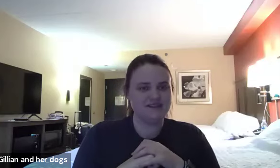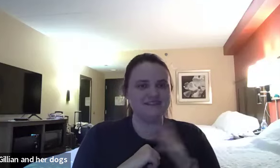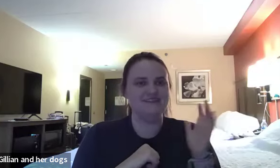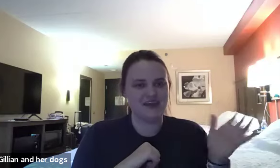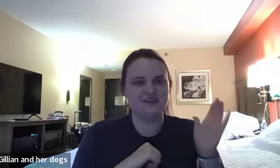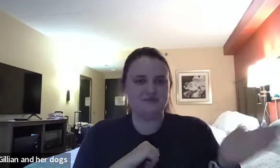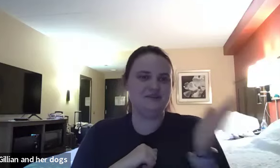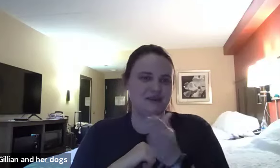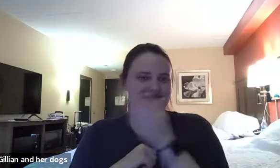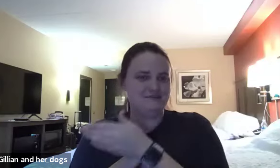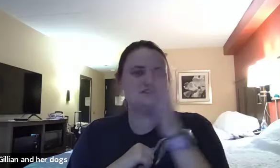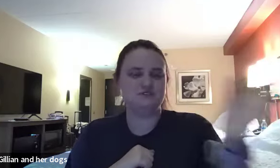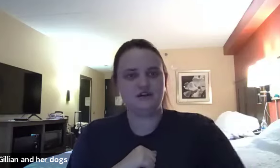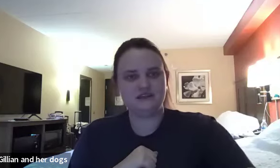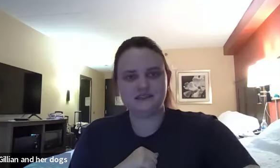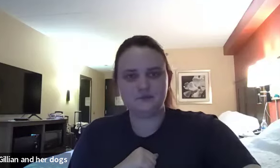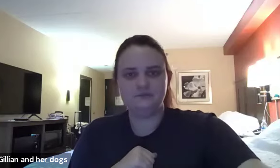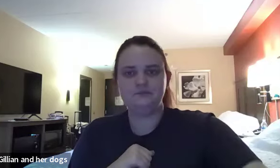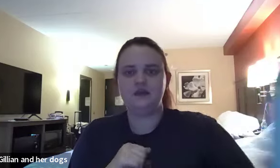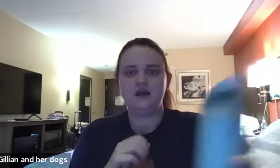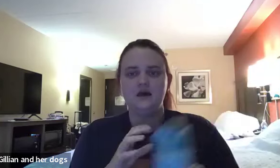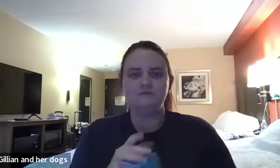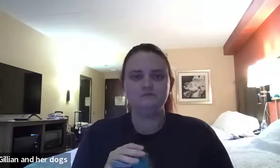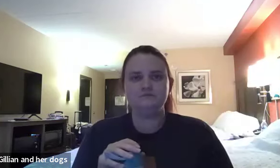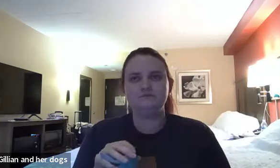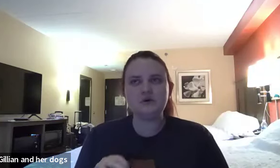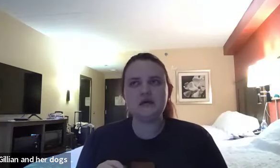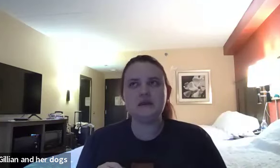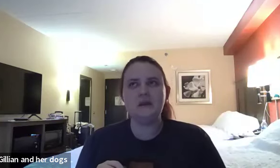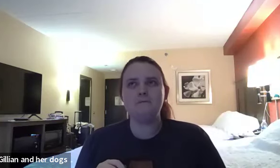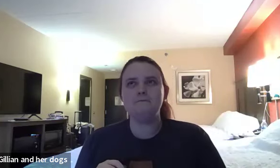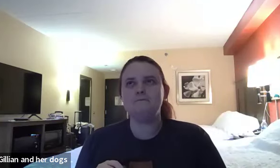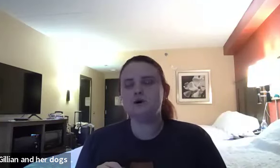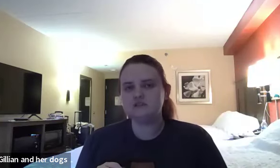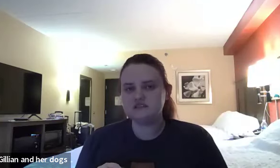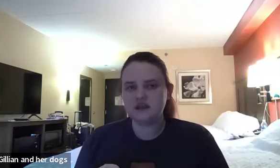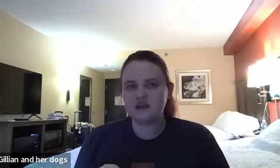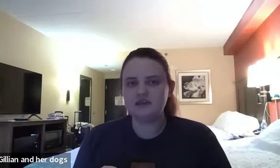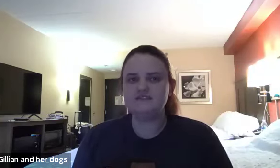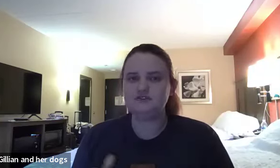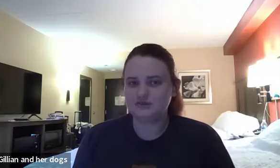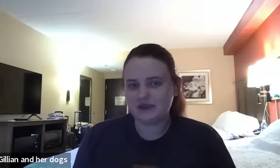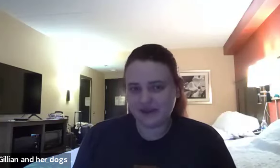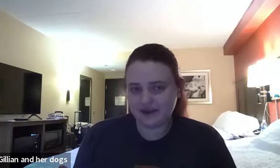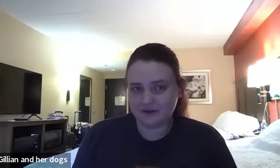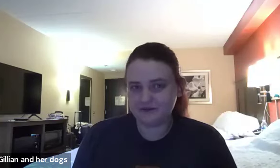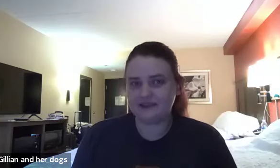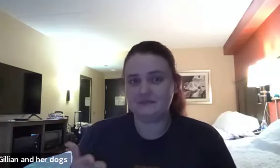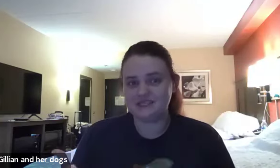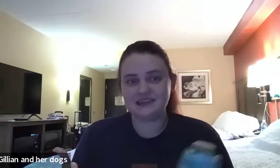Because that could really make a difference when talking to someone. Um, but most of the time, if you do make that error, like that mistake,